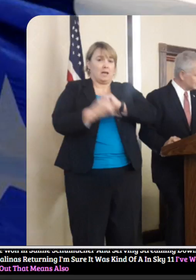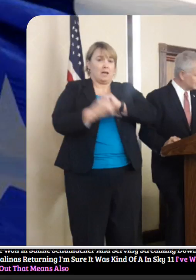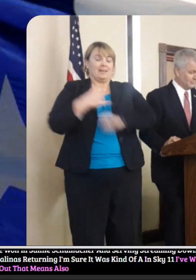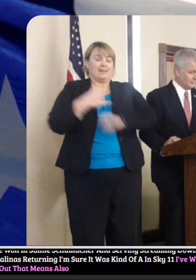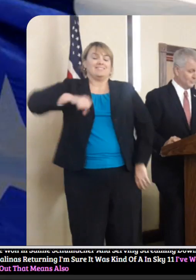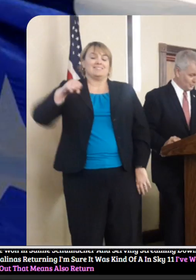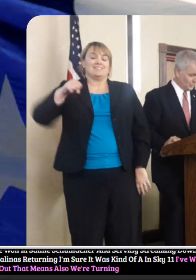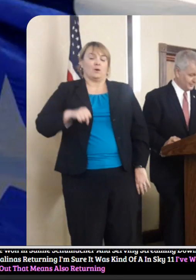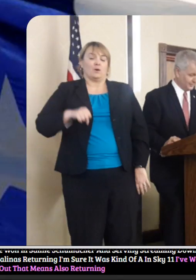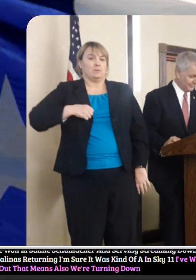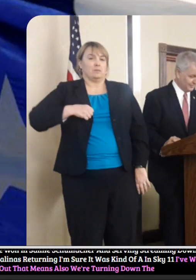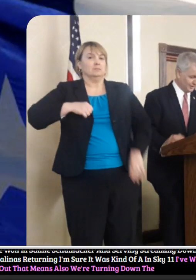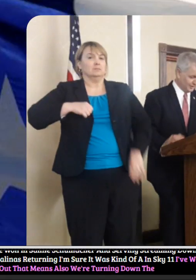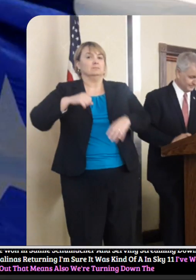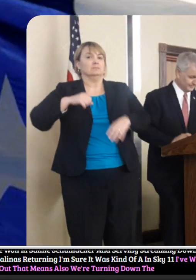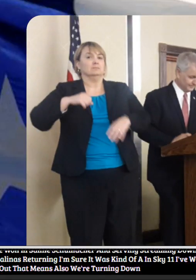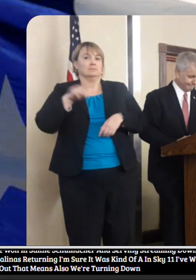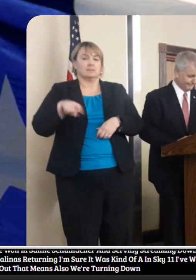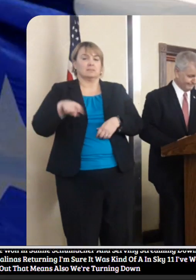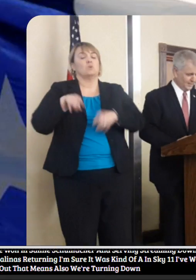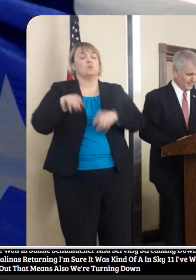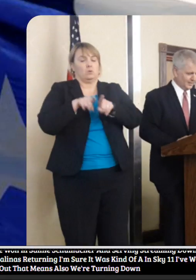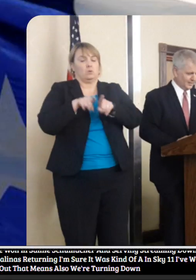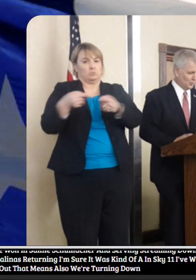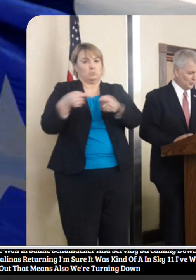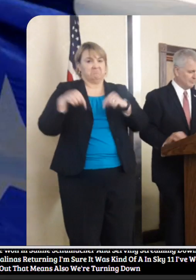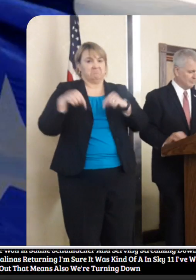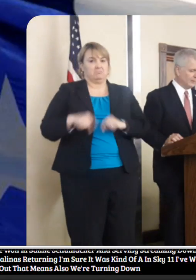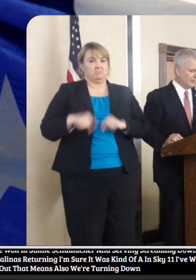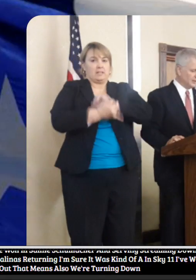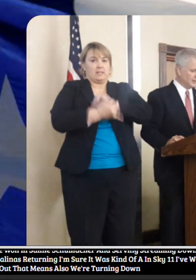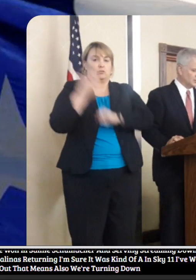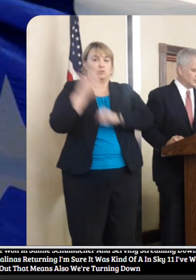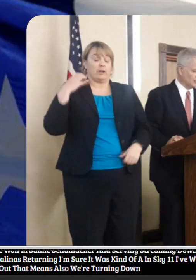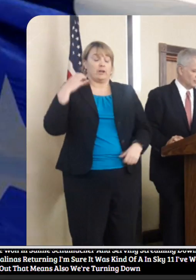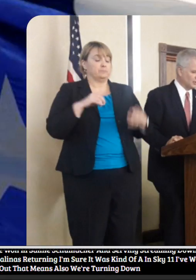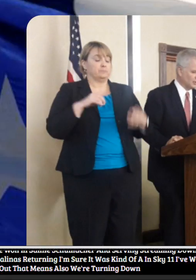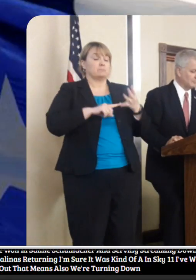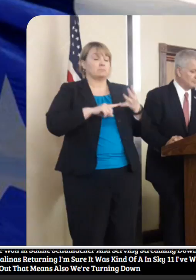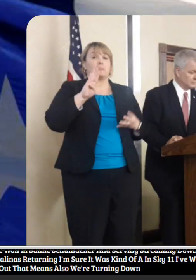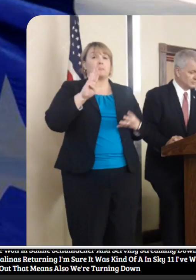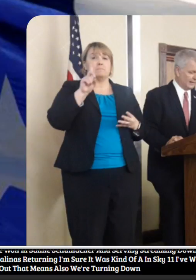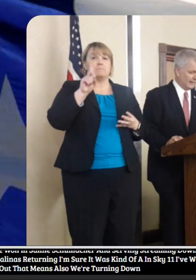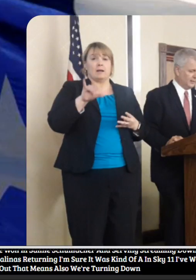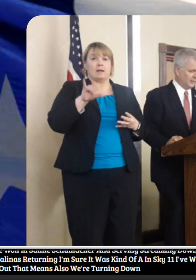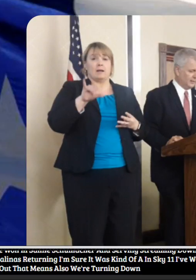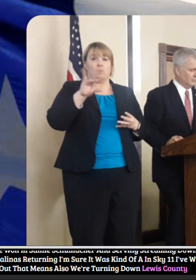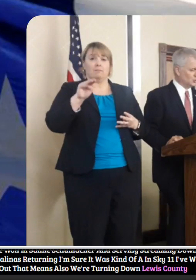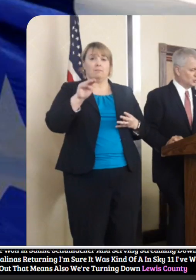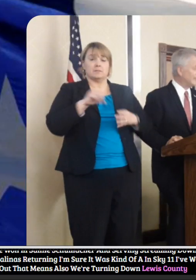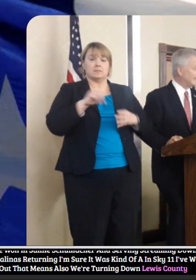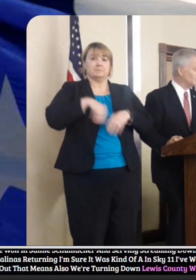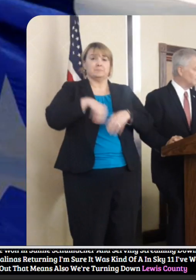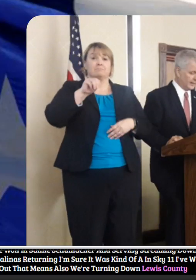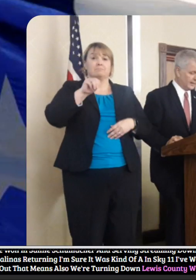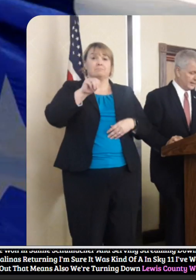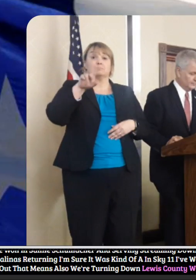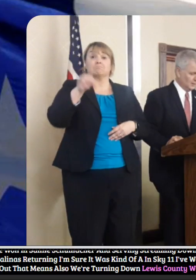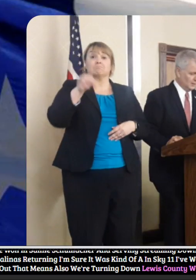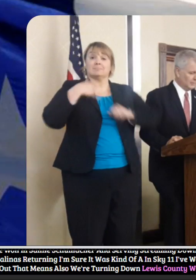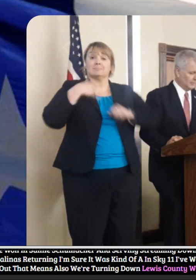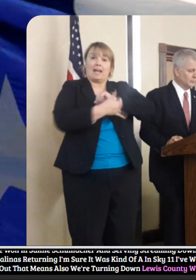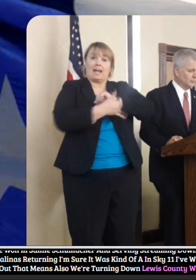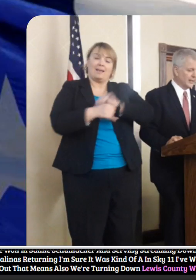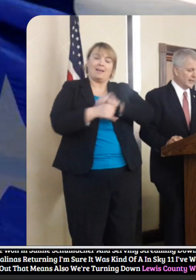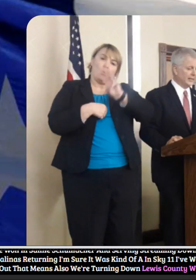the returning county chair. I appointed Buddy Williams to serve as chair in Mills County, which is west of Waco. Buddy